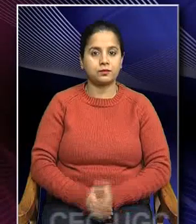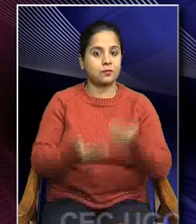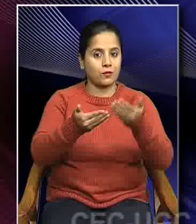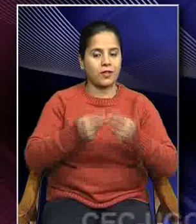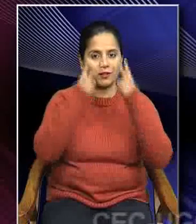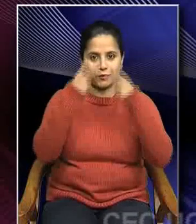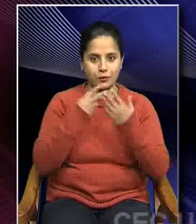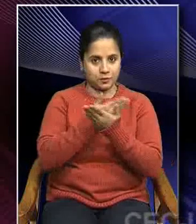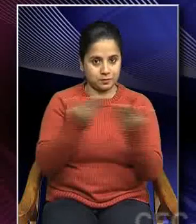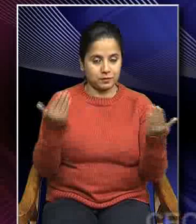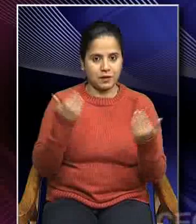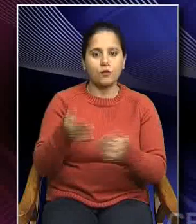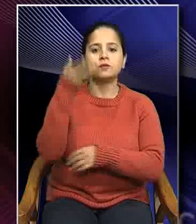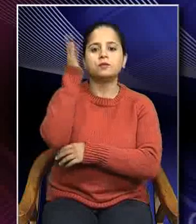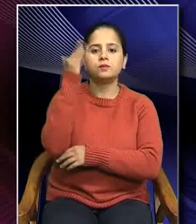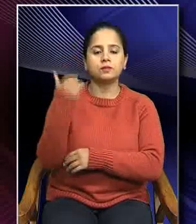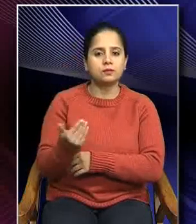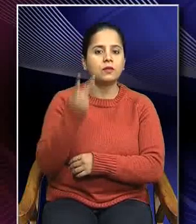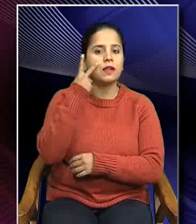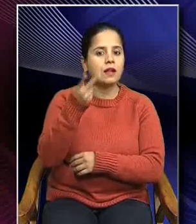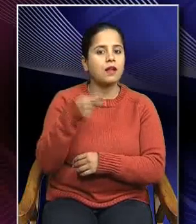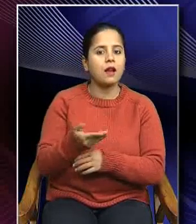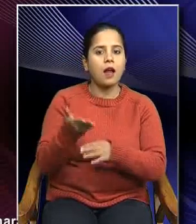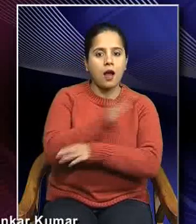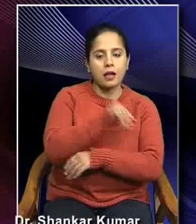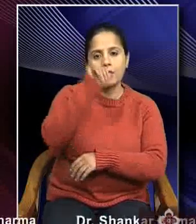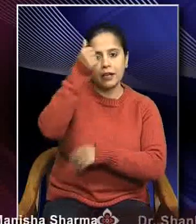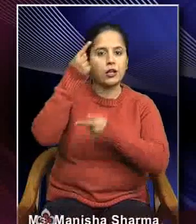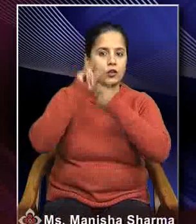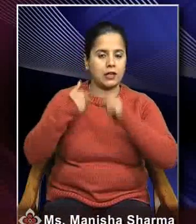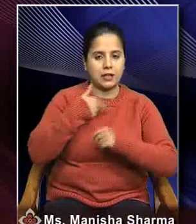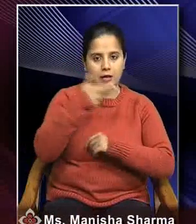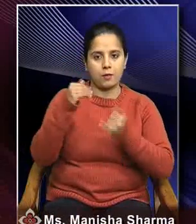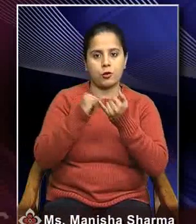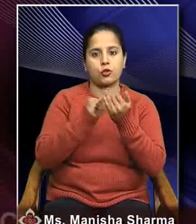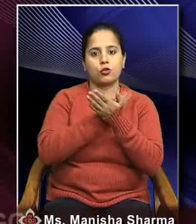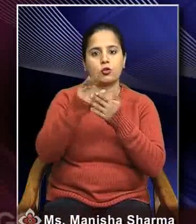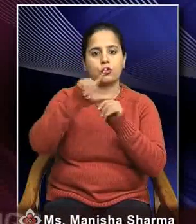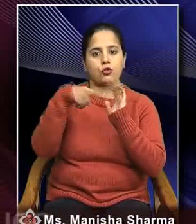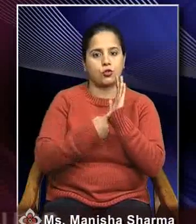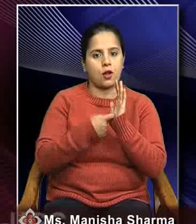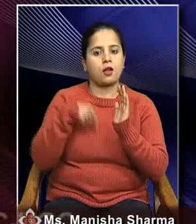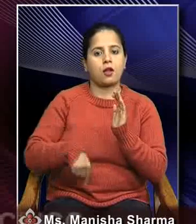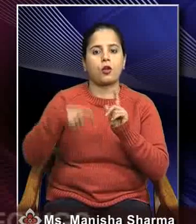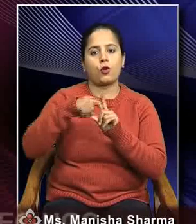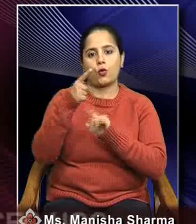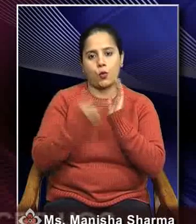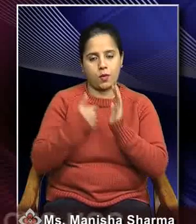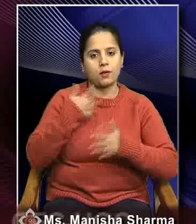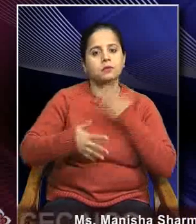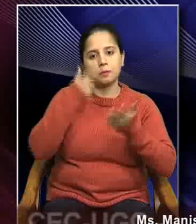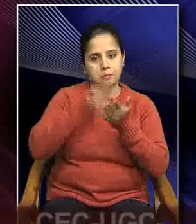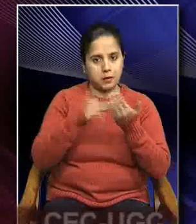Welcome viewers to this series of lectures on early Indian history. I am Shankar Kumar and alongside me is Manisha